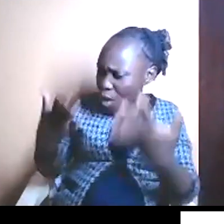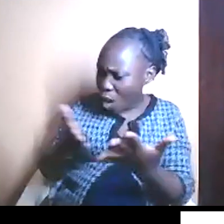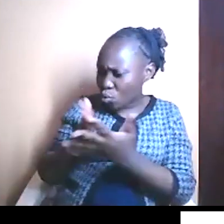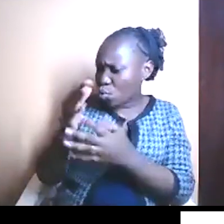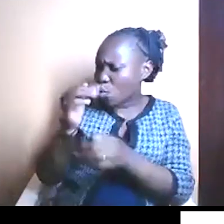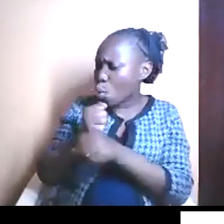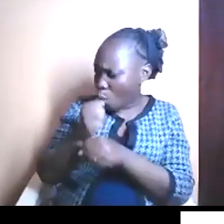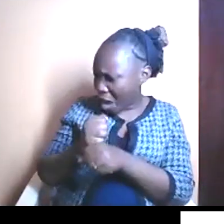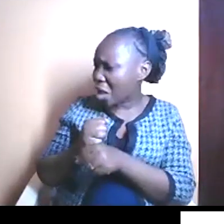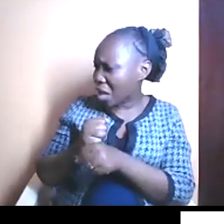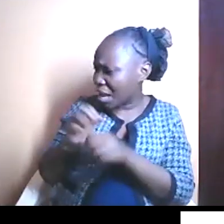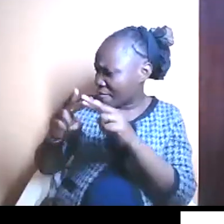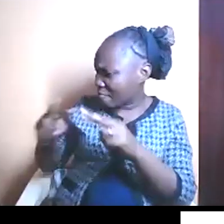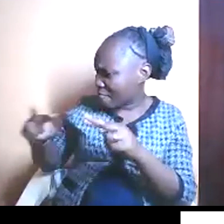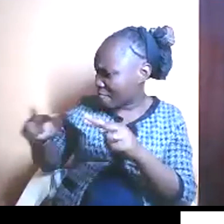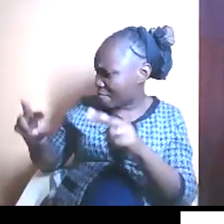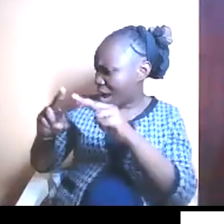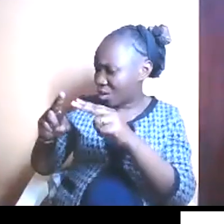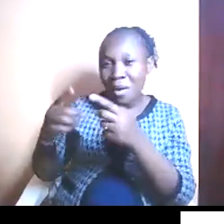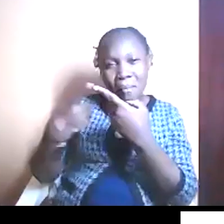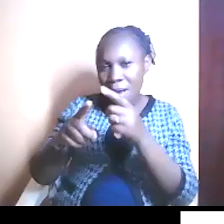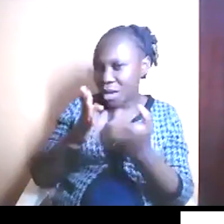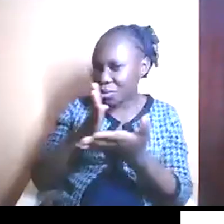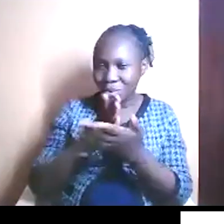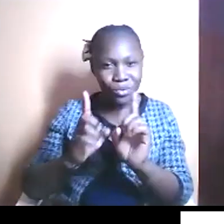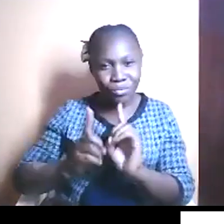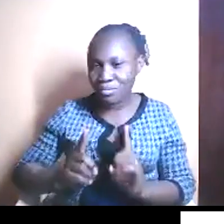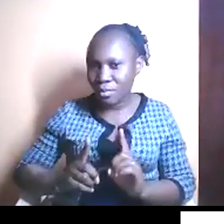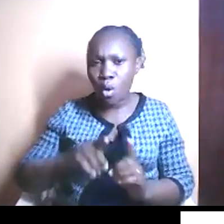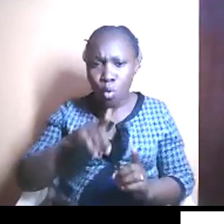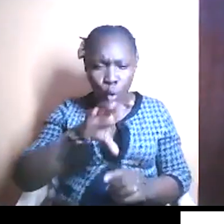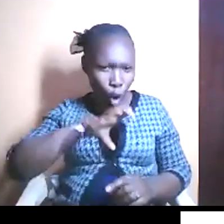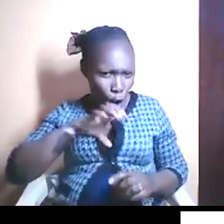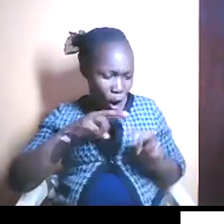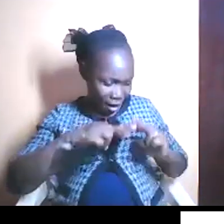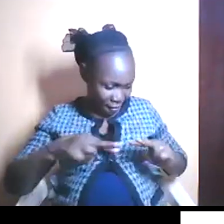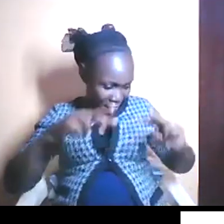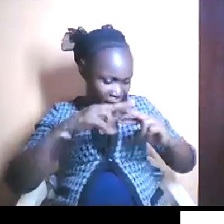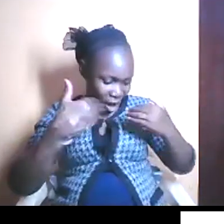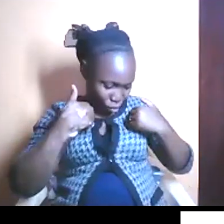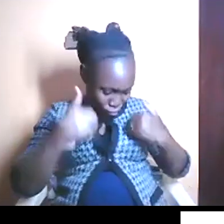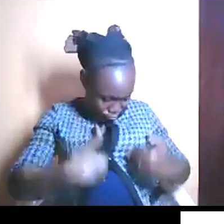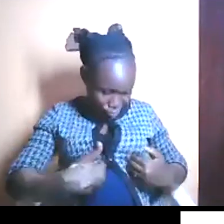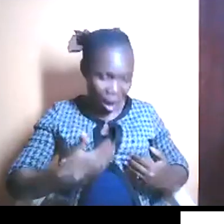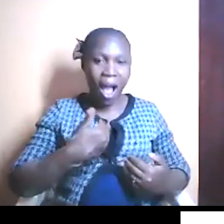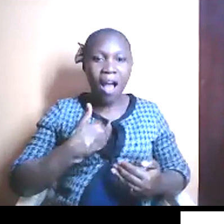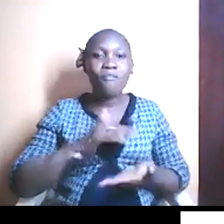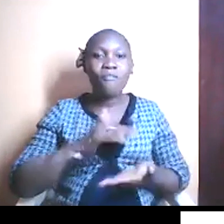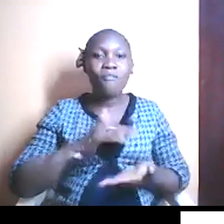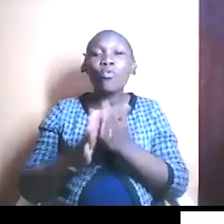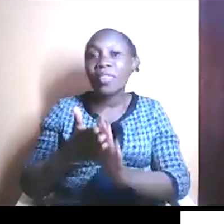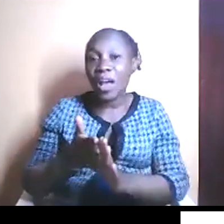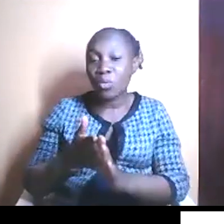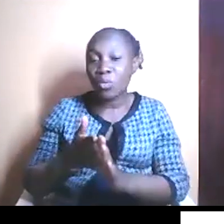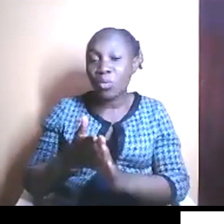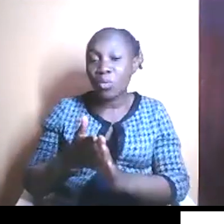That smashes a lot of people's confidence. And we know in the US, for example, only 3 in 10 adults have